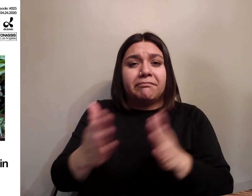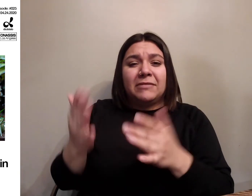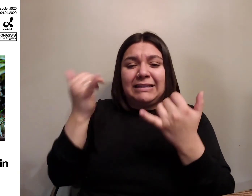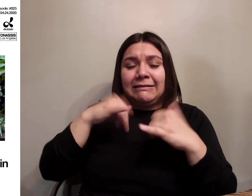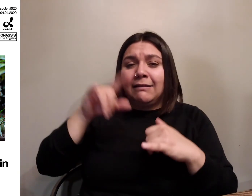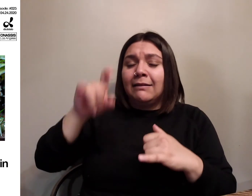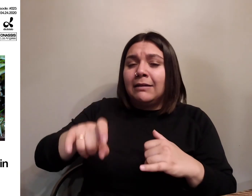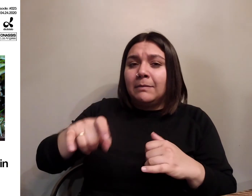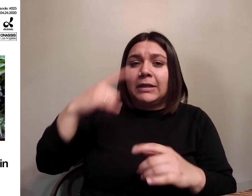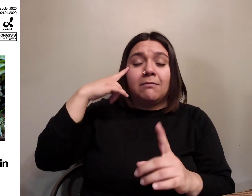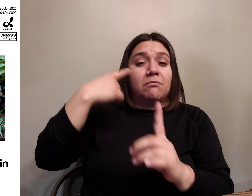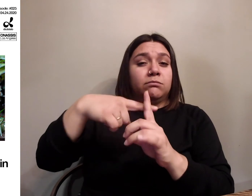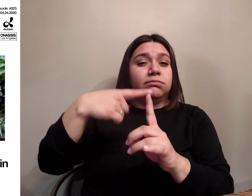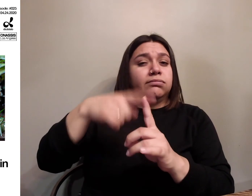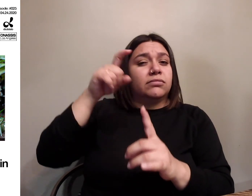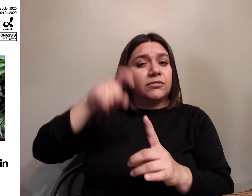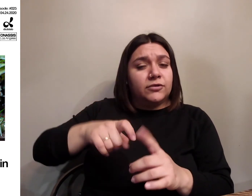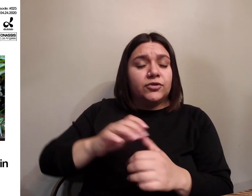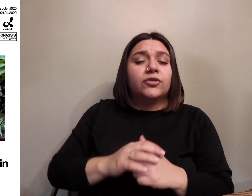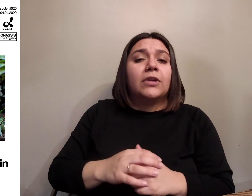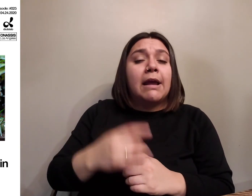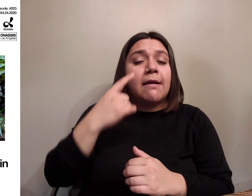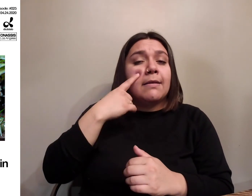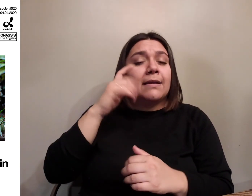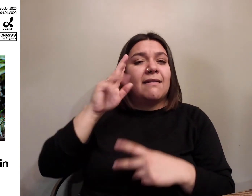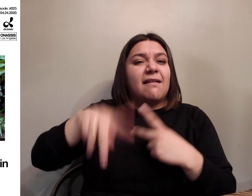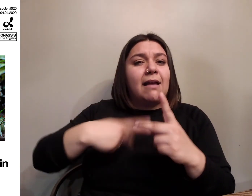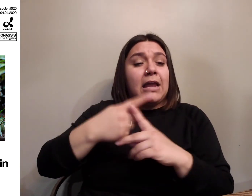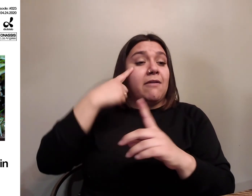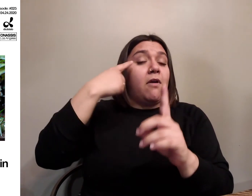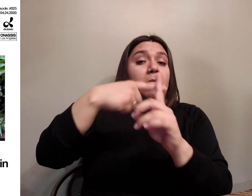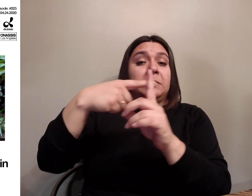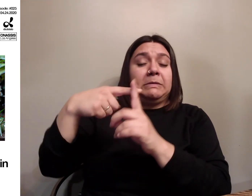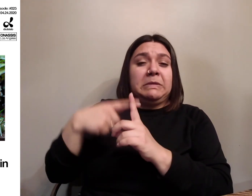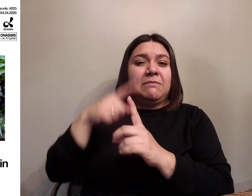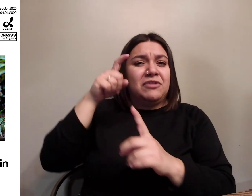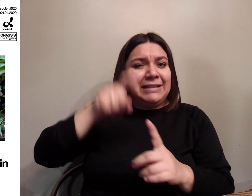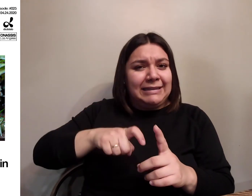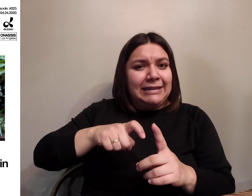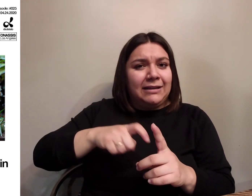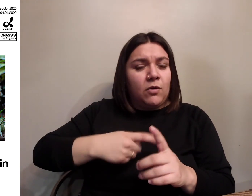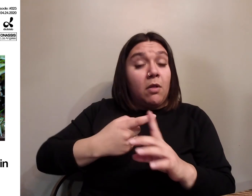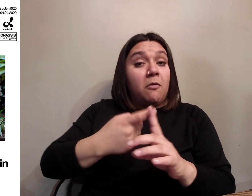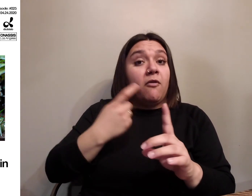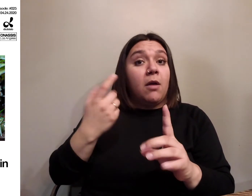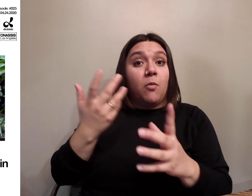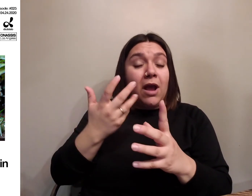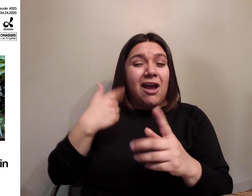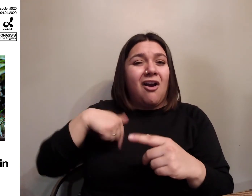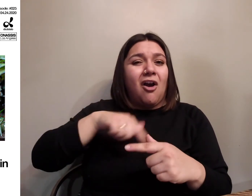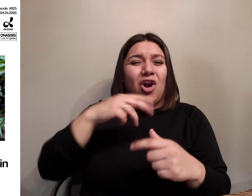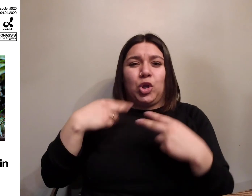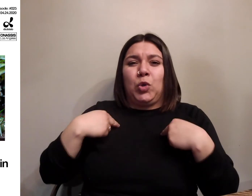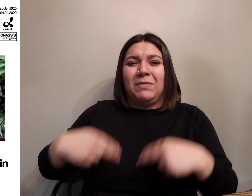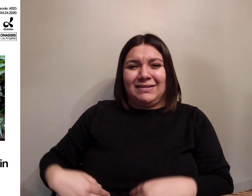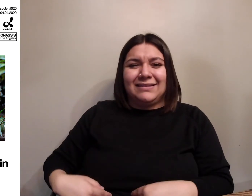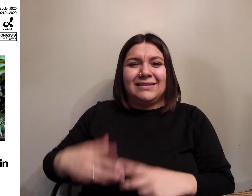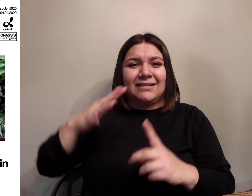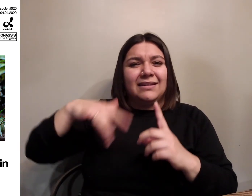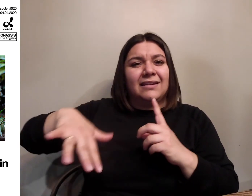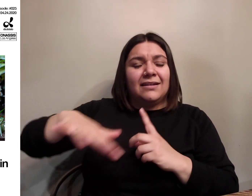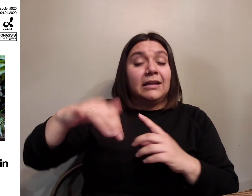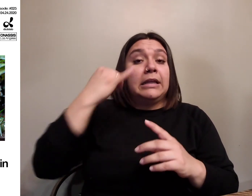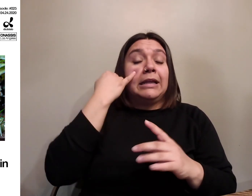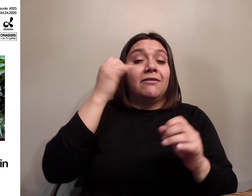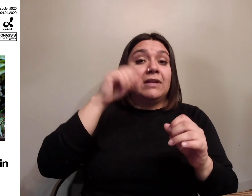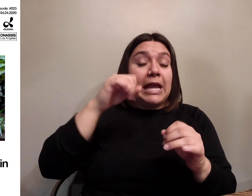anymore. And we're going to see some short-term consequences for sure, but also long-term effects. And